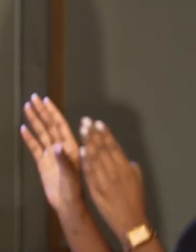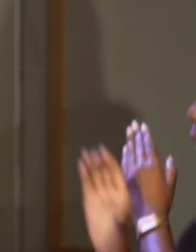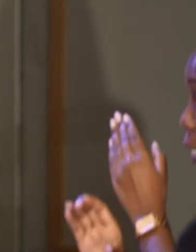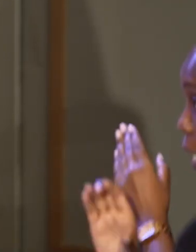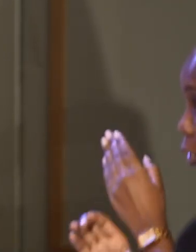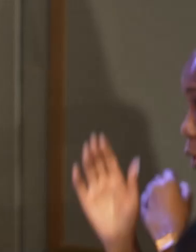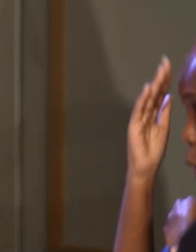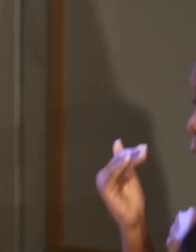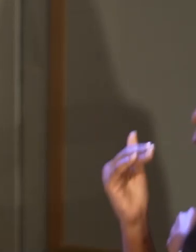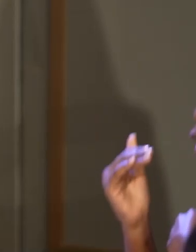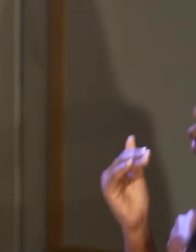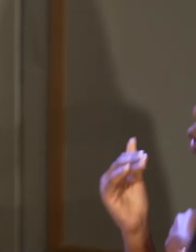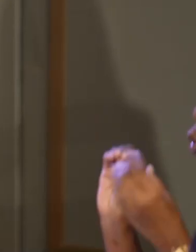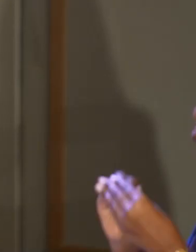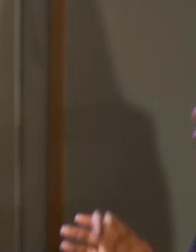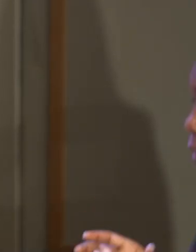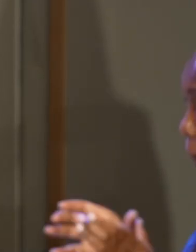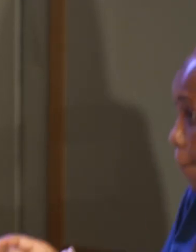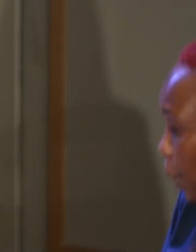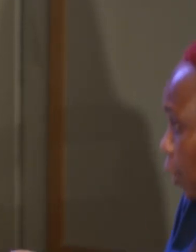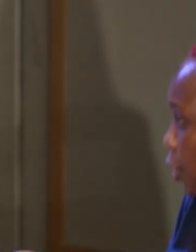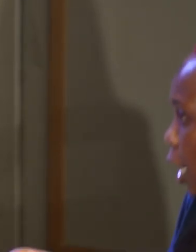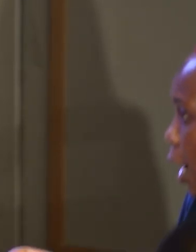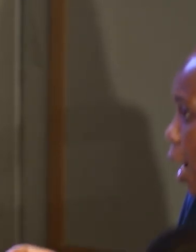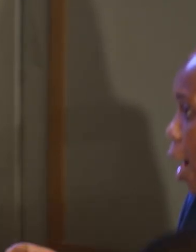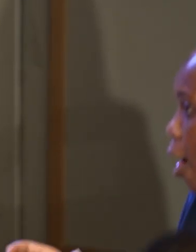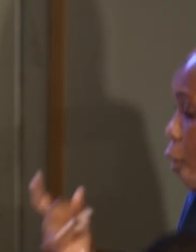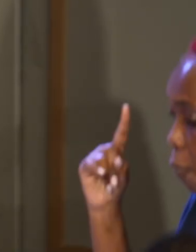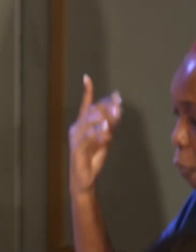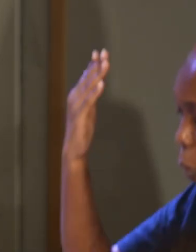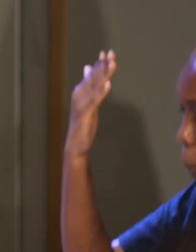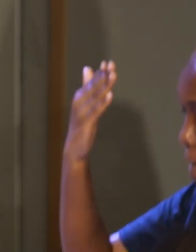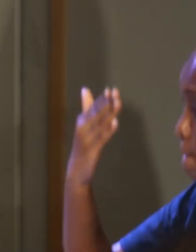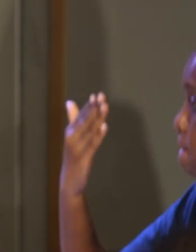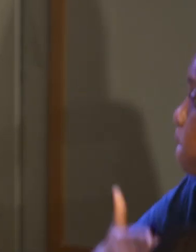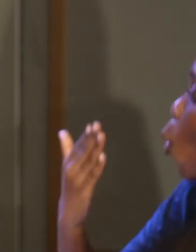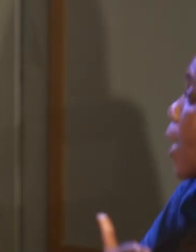put pressure on also the cross-border companies.